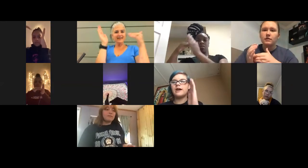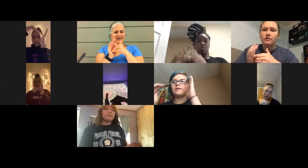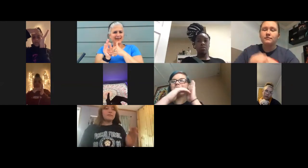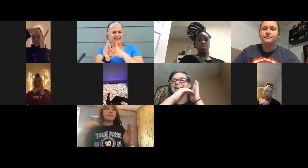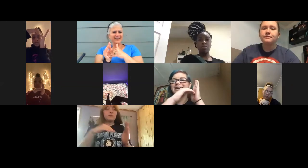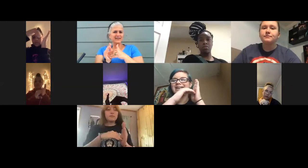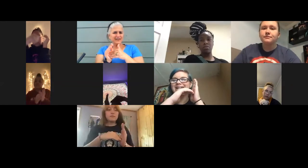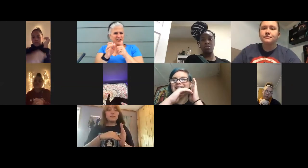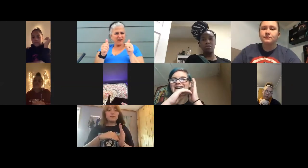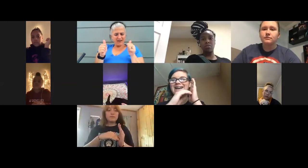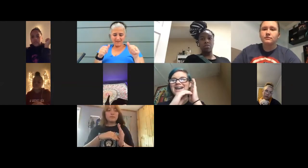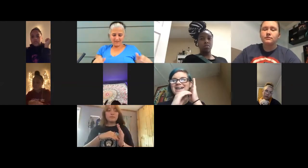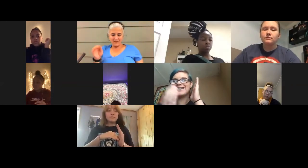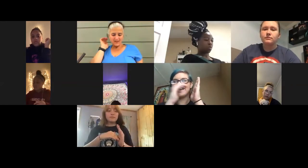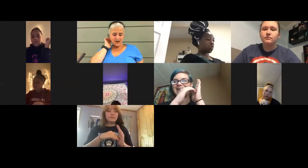Yes, again.